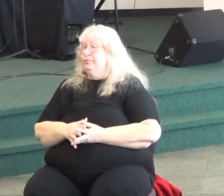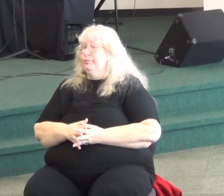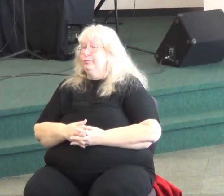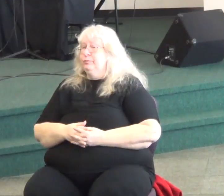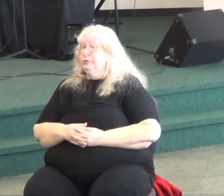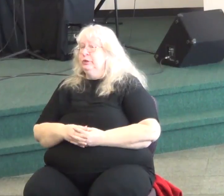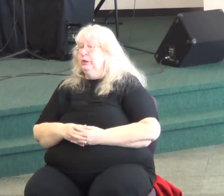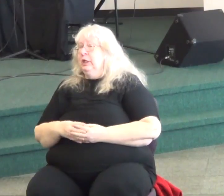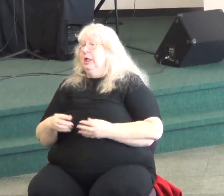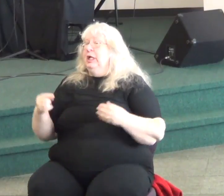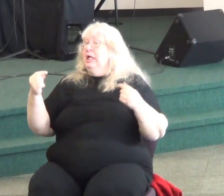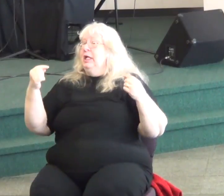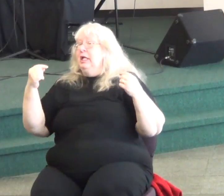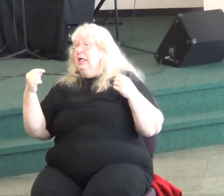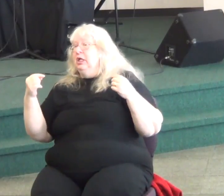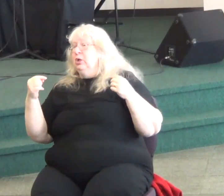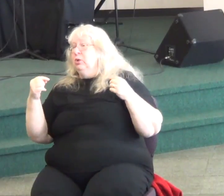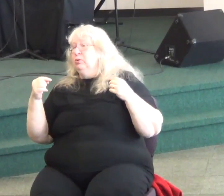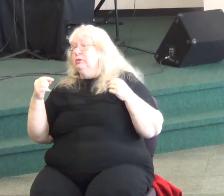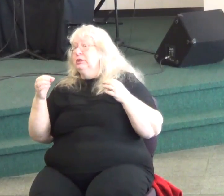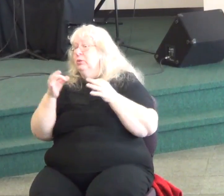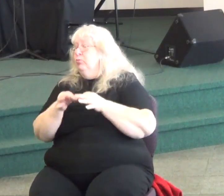introduce himself to people.